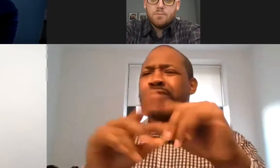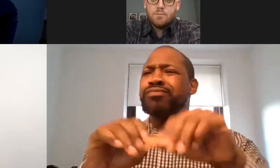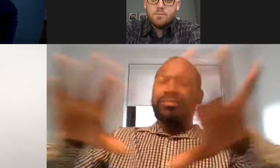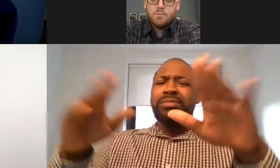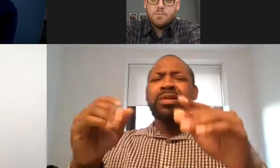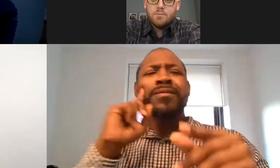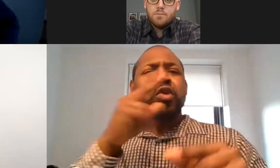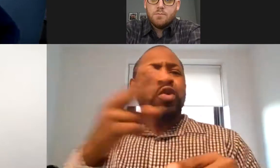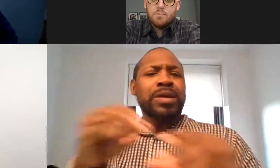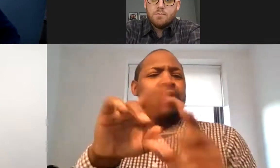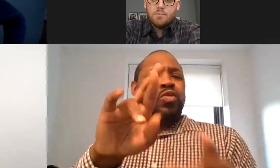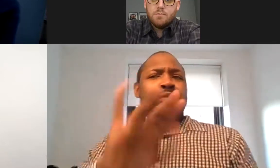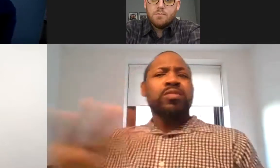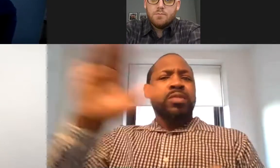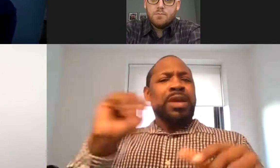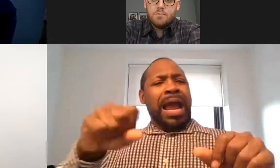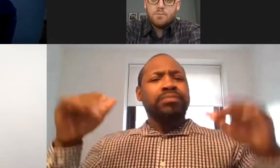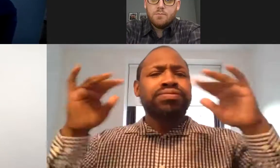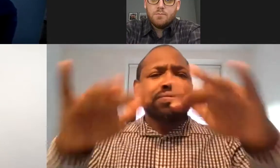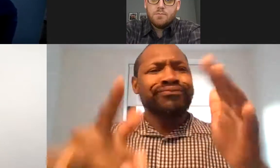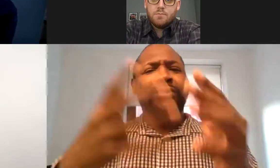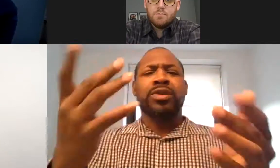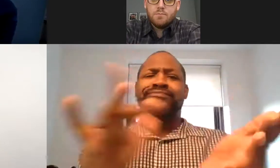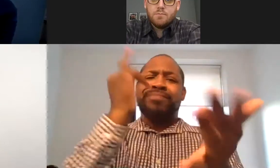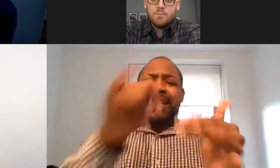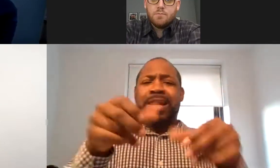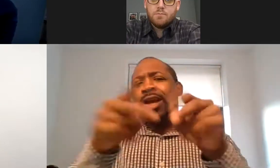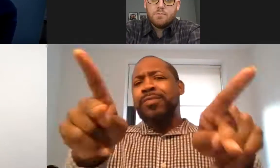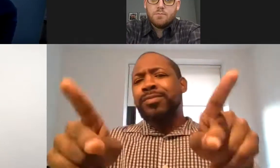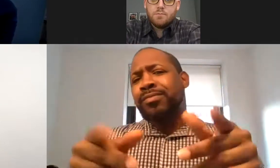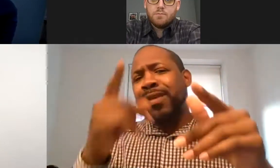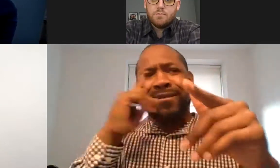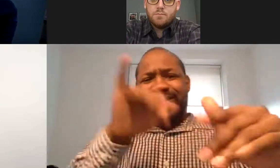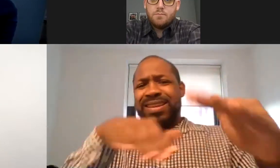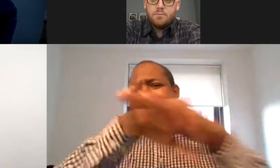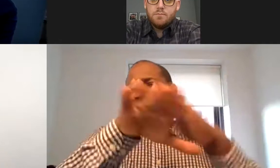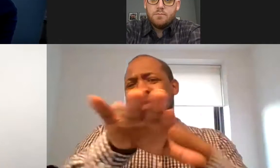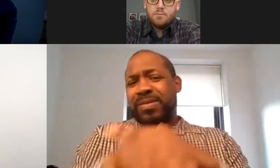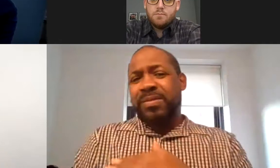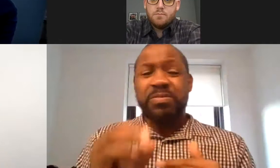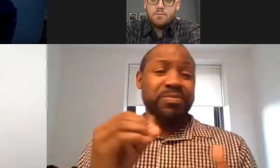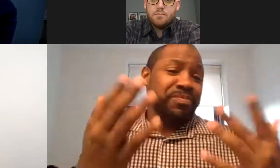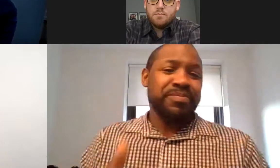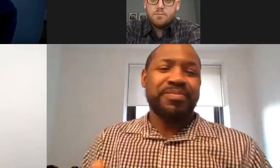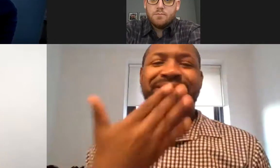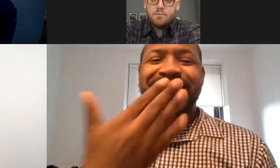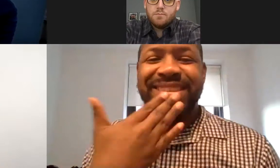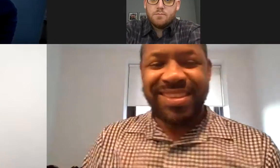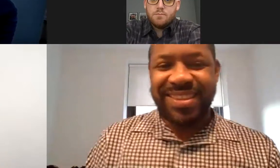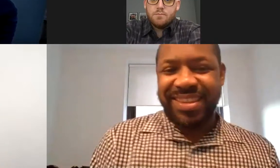you. But I would also depend on everybody on this committee to get that information out so that, people can be aware that they can have access to the vaccine